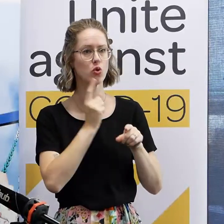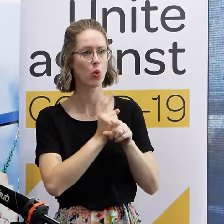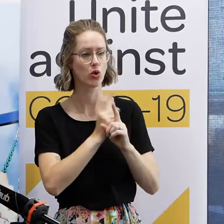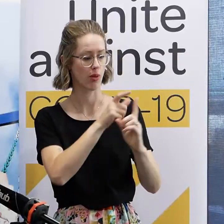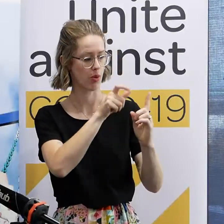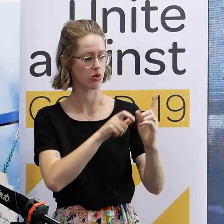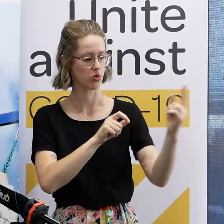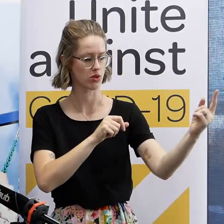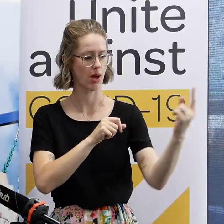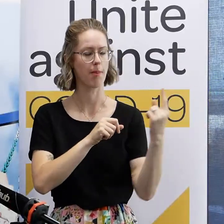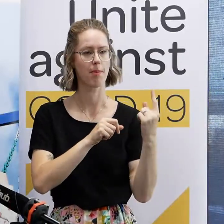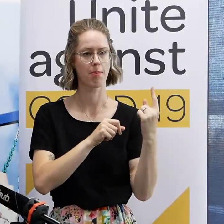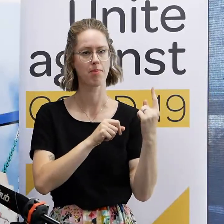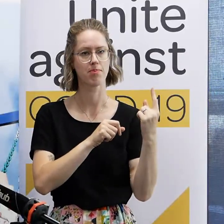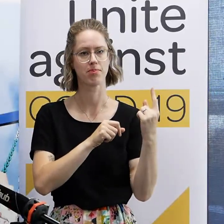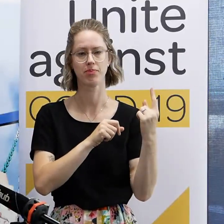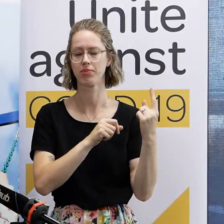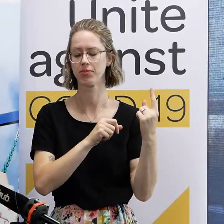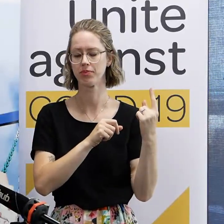or if they're already on